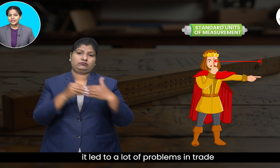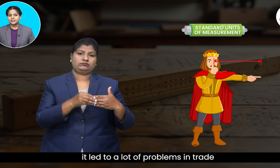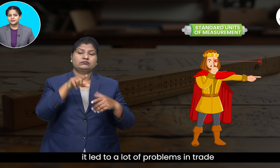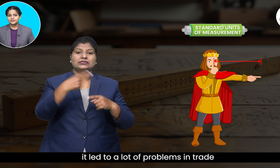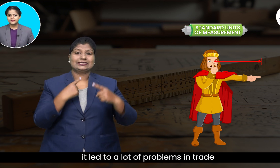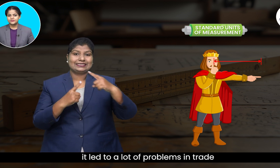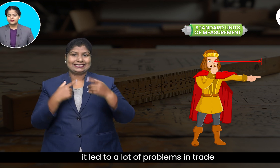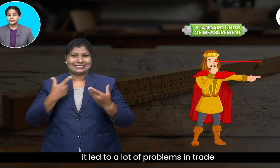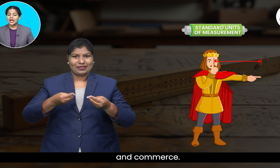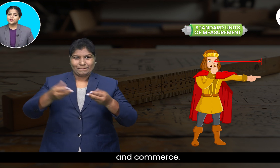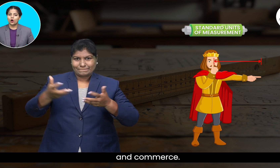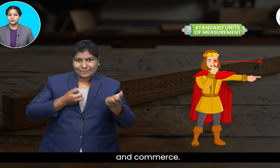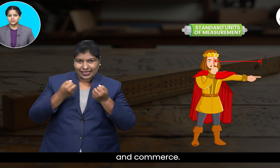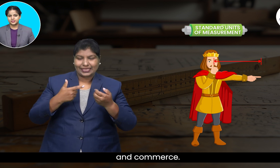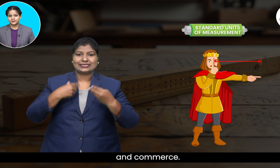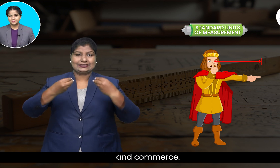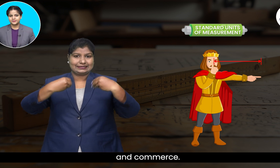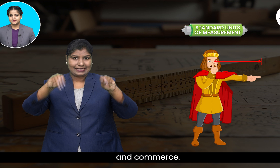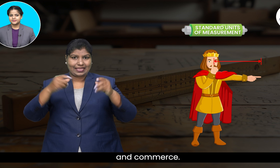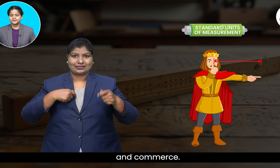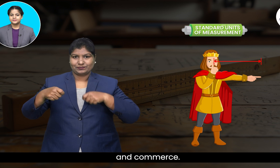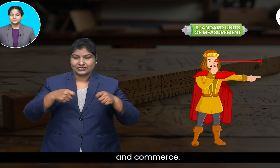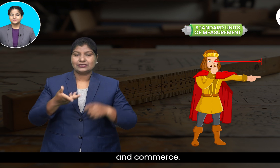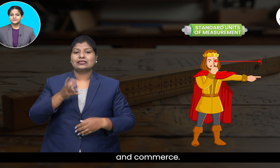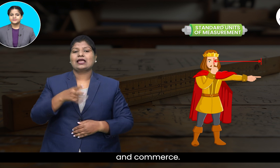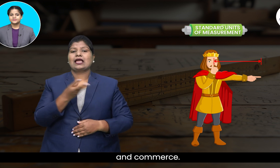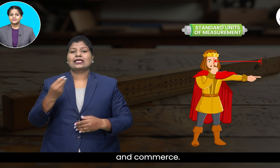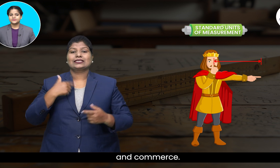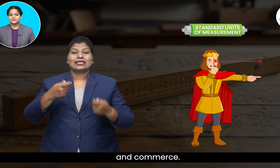in trade and commerce.